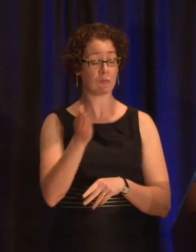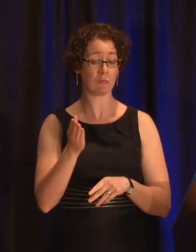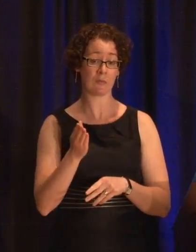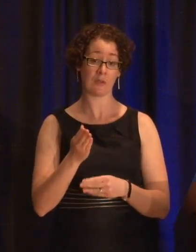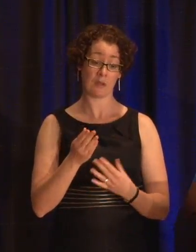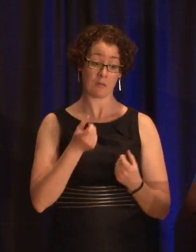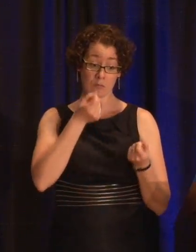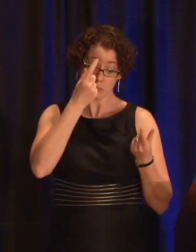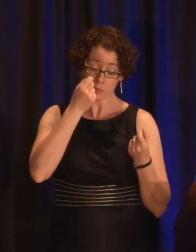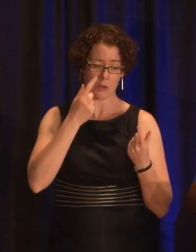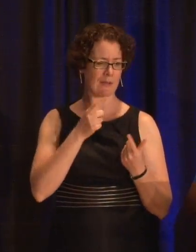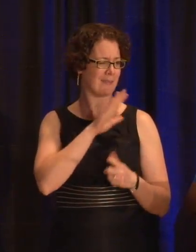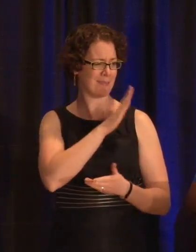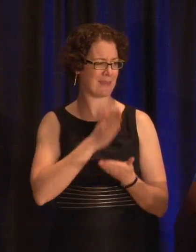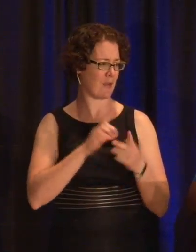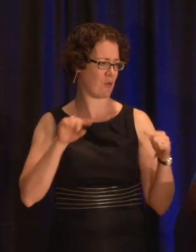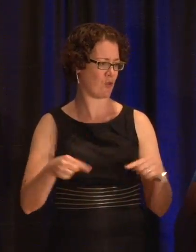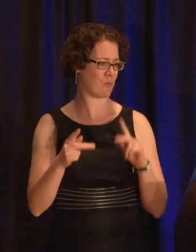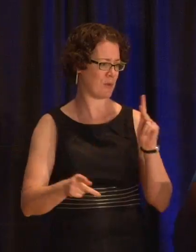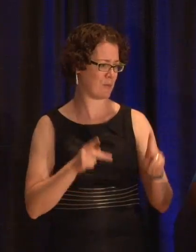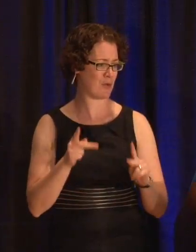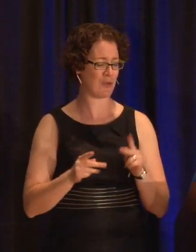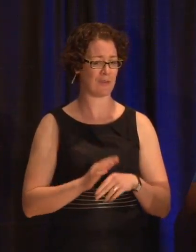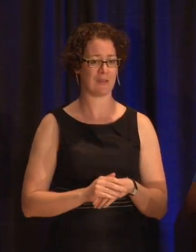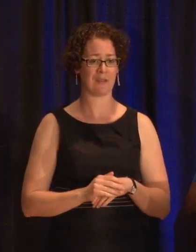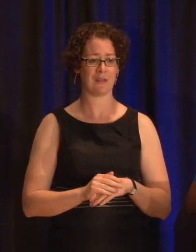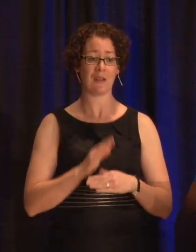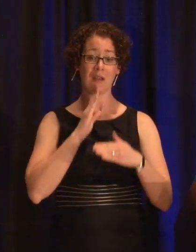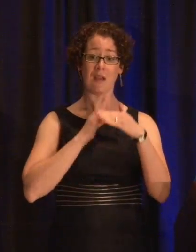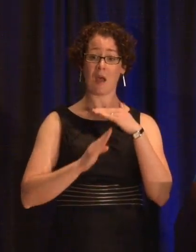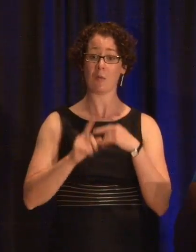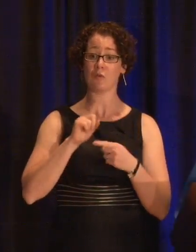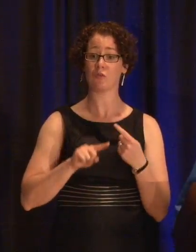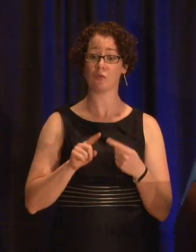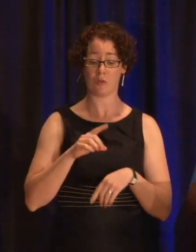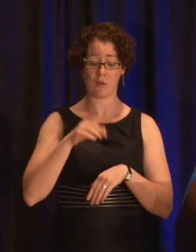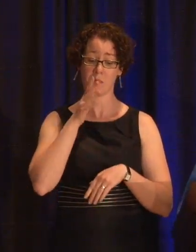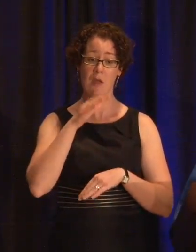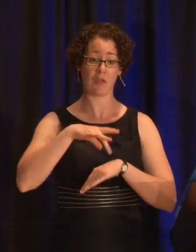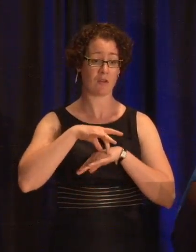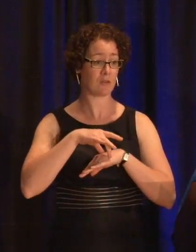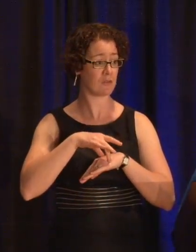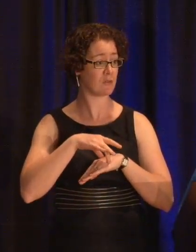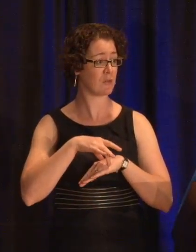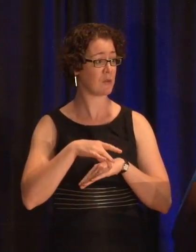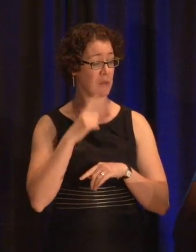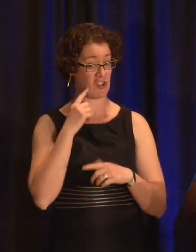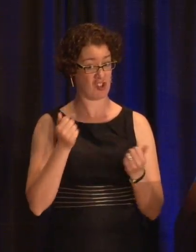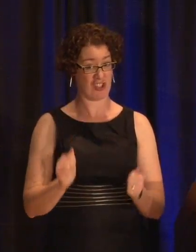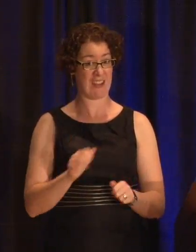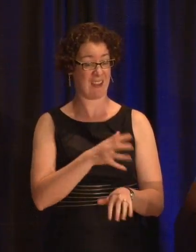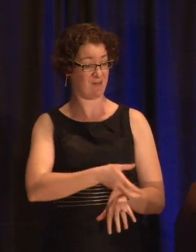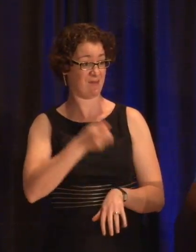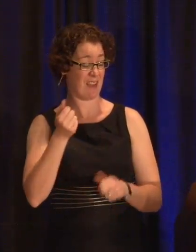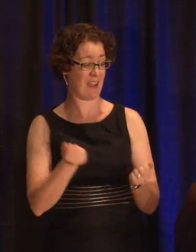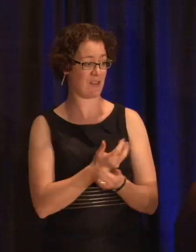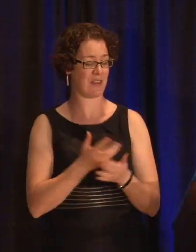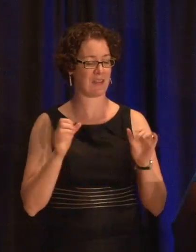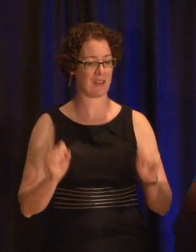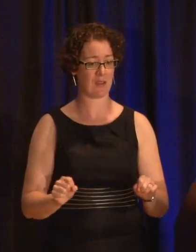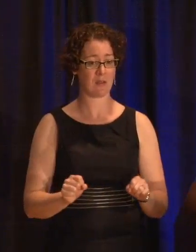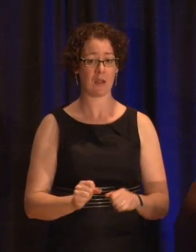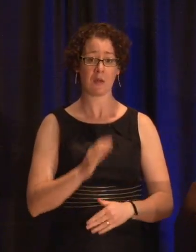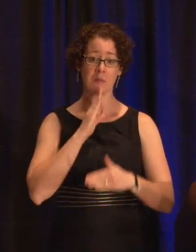compassion never hurt anyone. Be humble towards Mother Nature, for she has the power to take everything back. And be